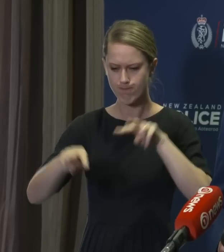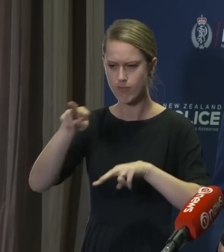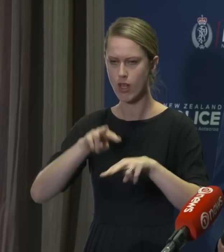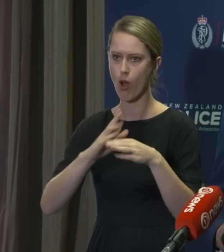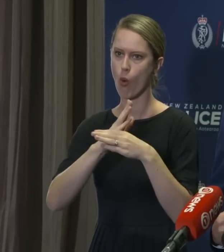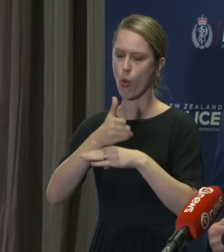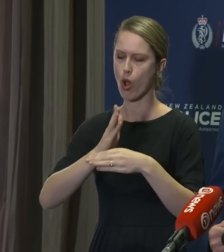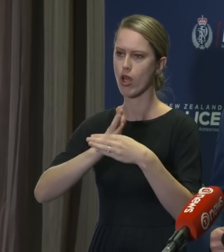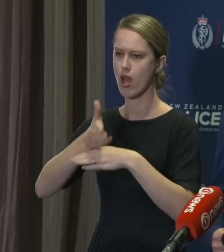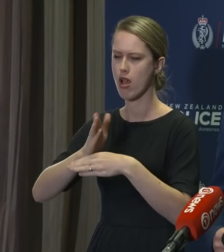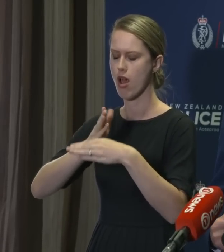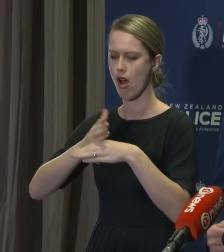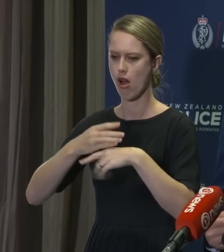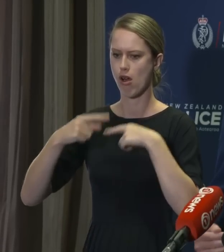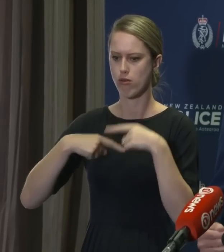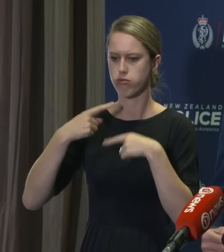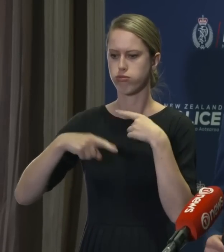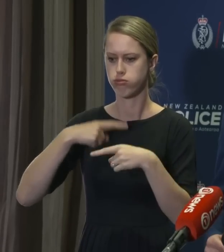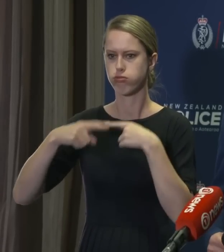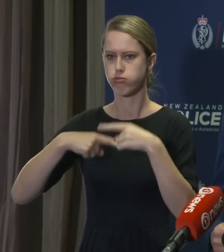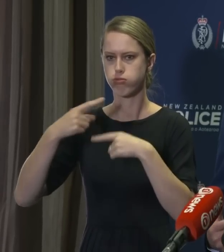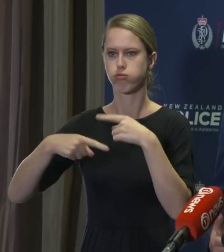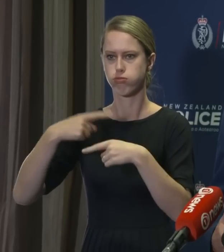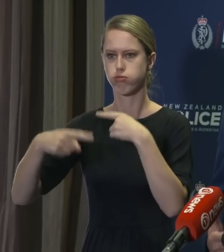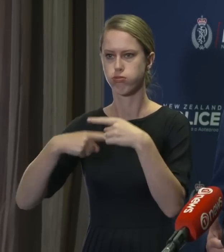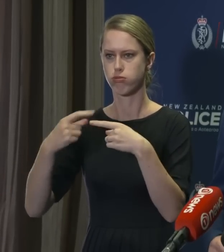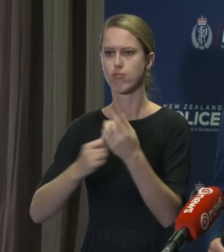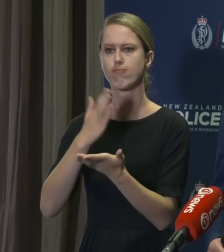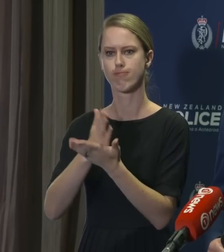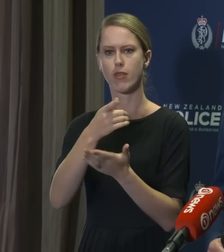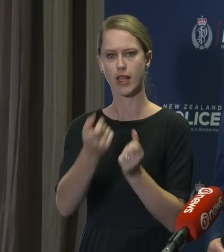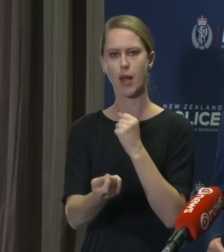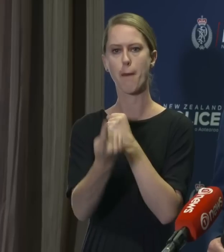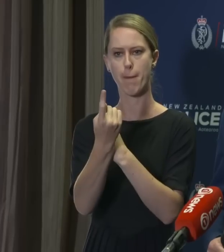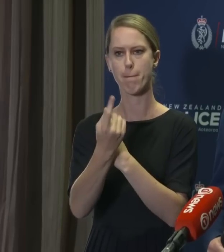working as best as humanly possible to make that happen